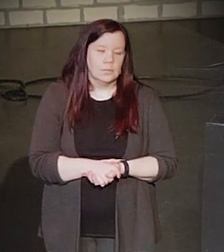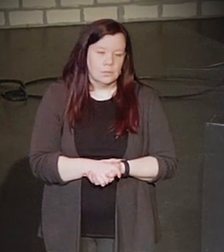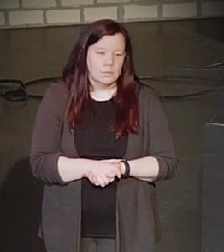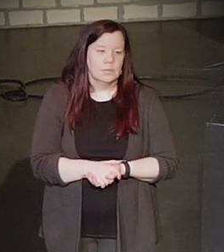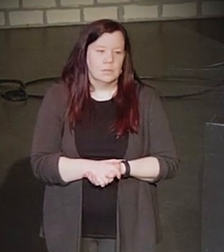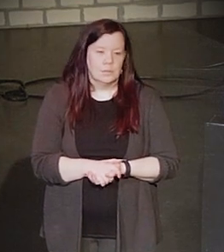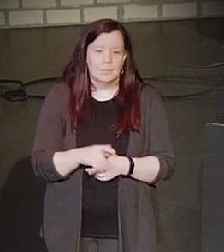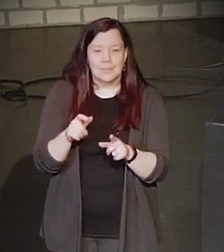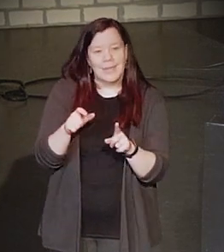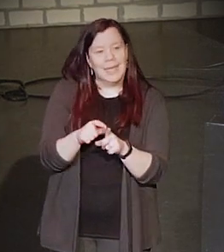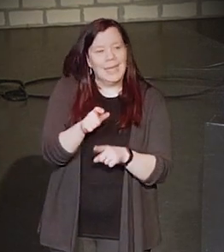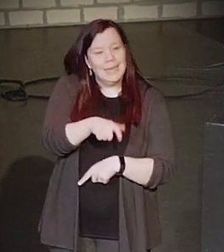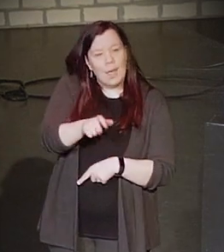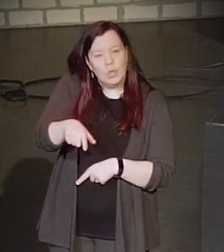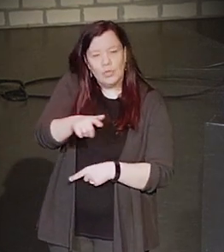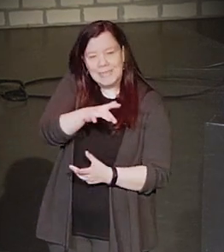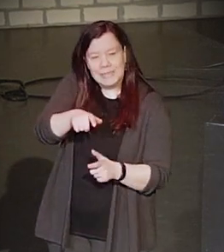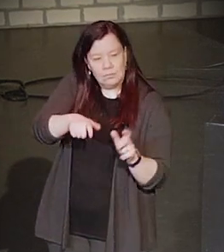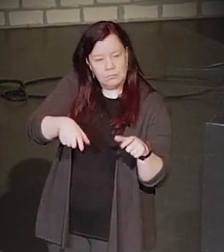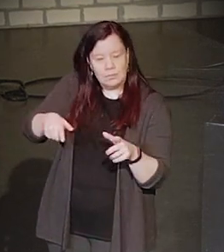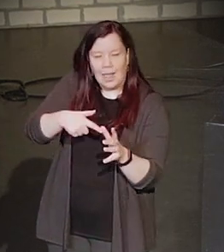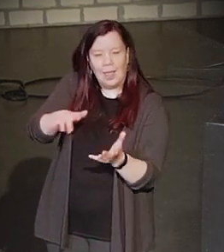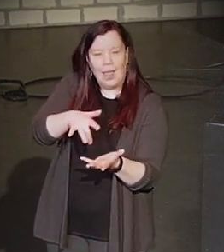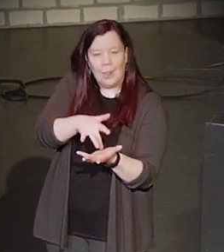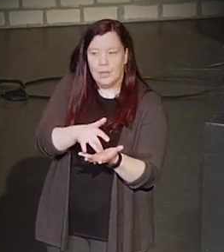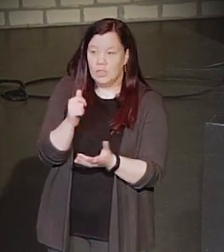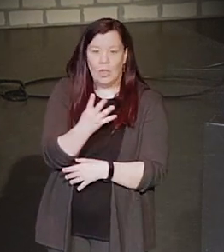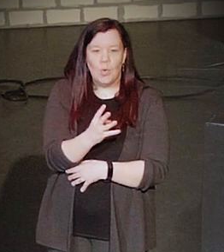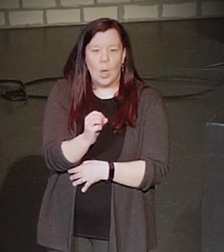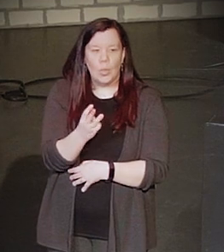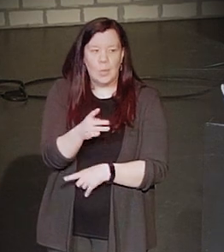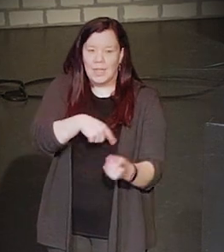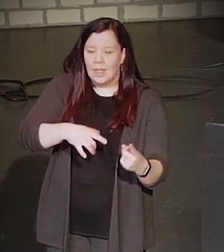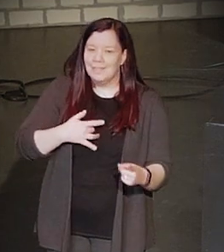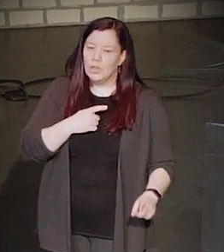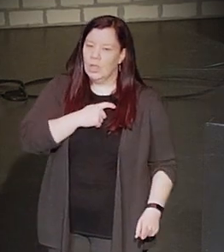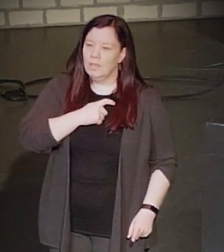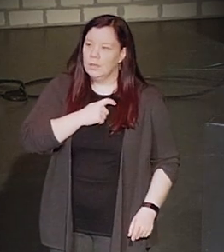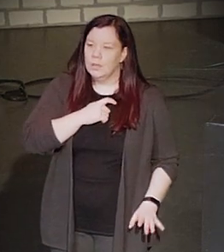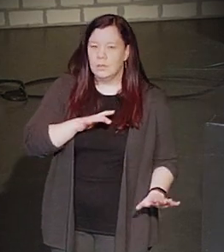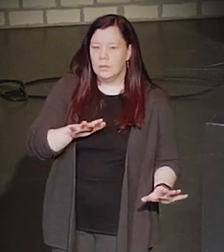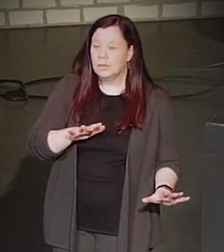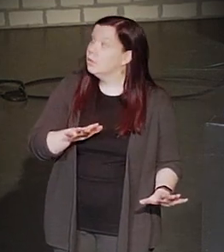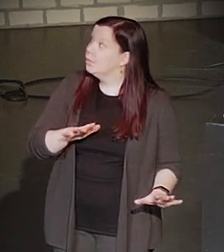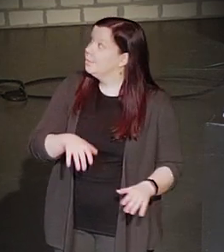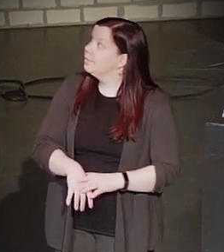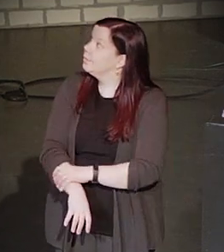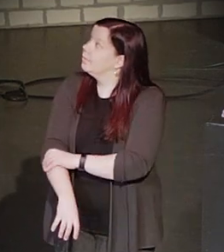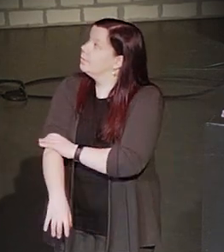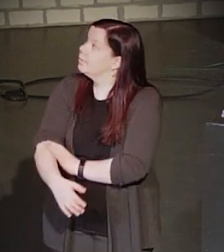The democratic inhabitants of Athens in 403 were nervous. And that led to this.